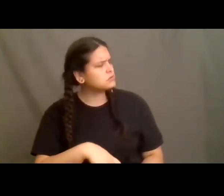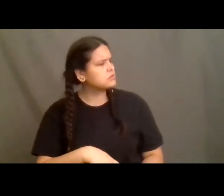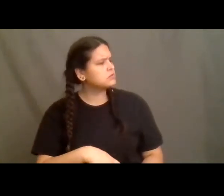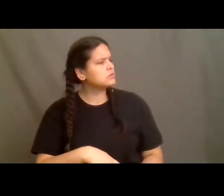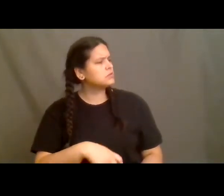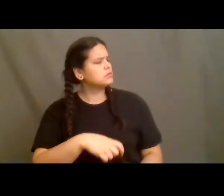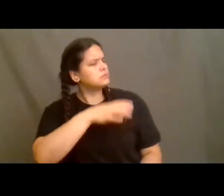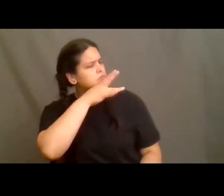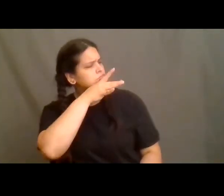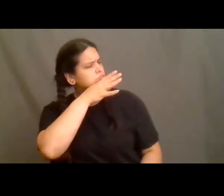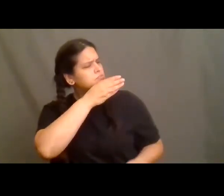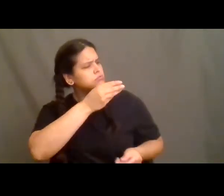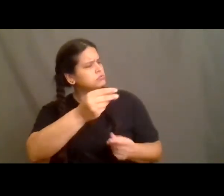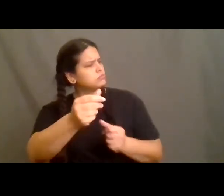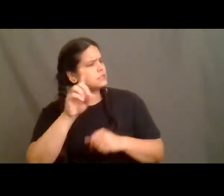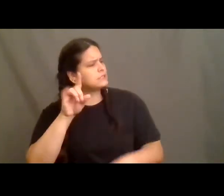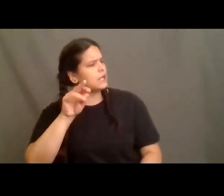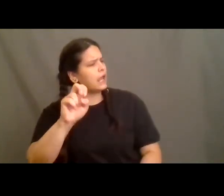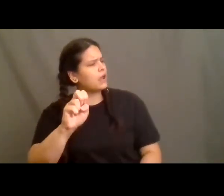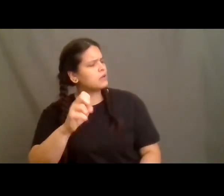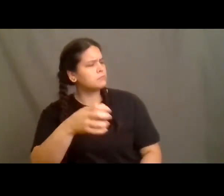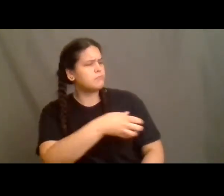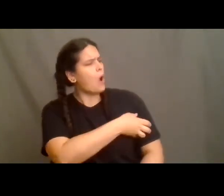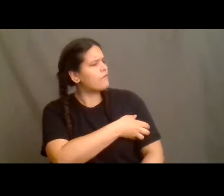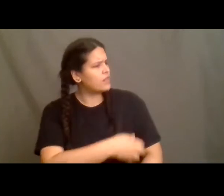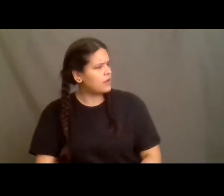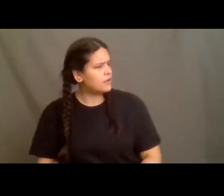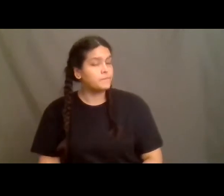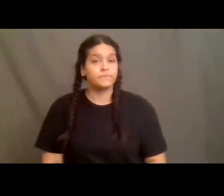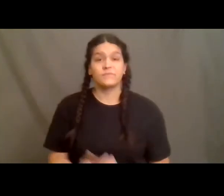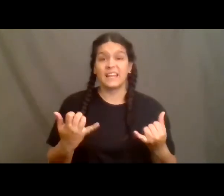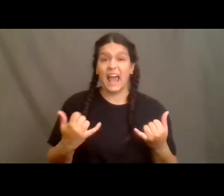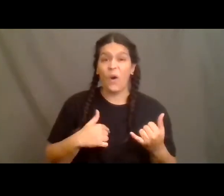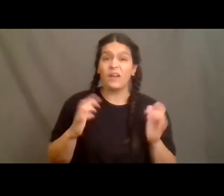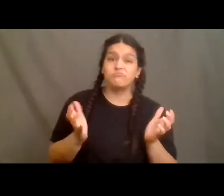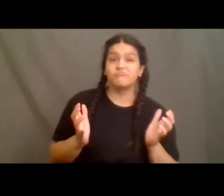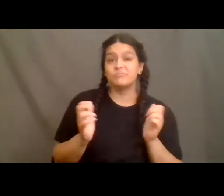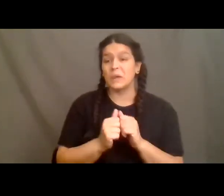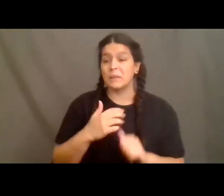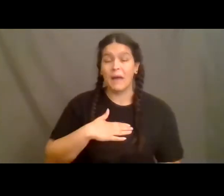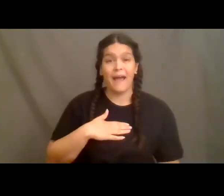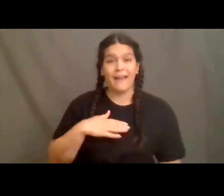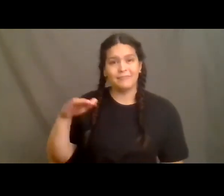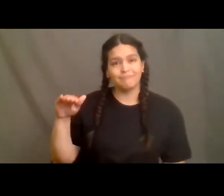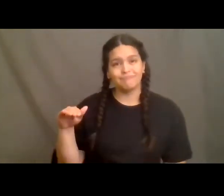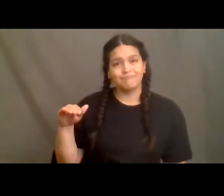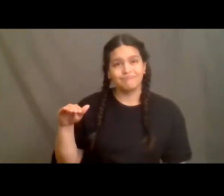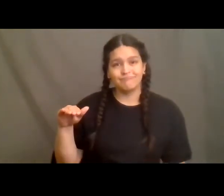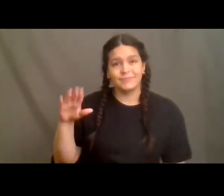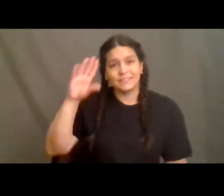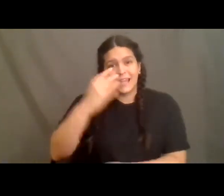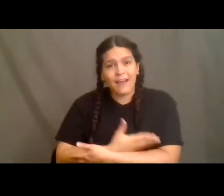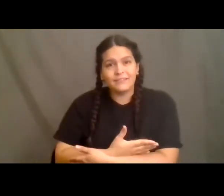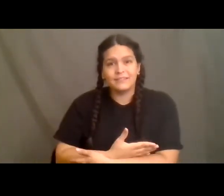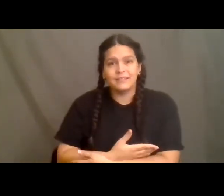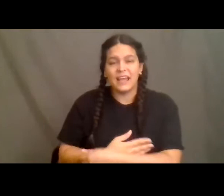proudly. And so now that I talk to my little one in Navajo, and he's helping me,